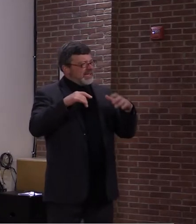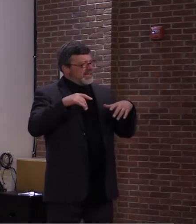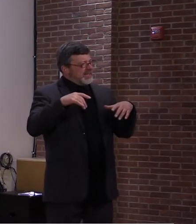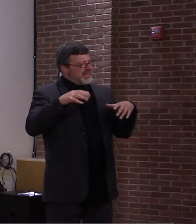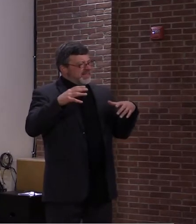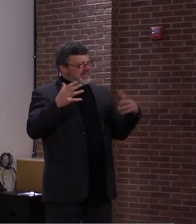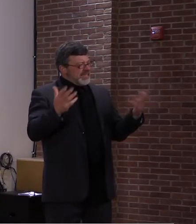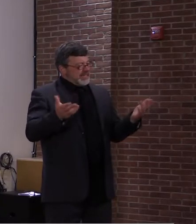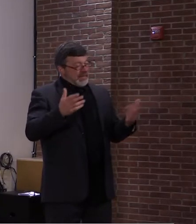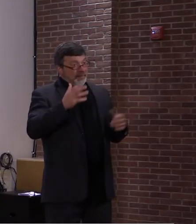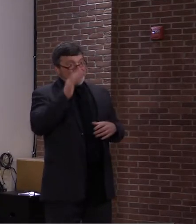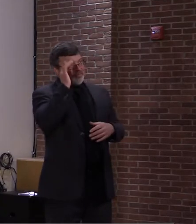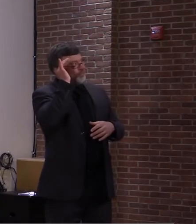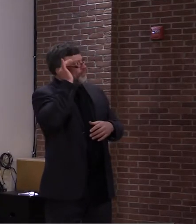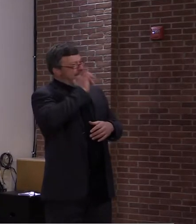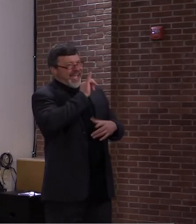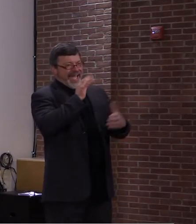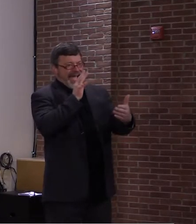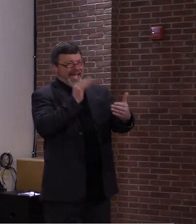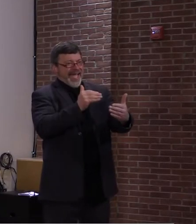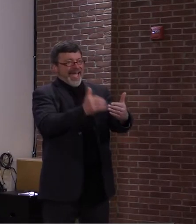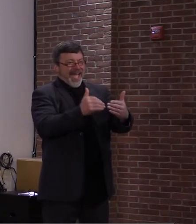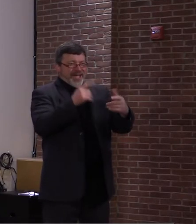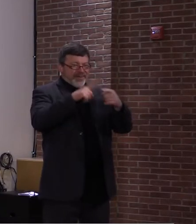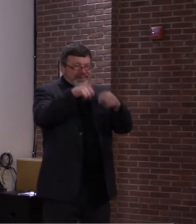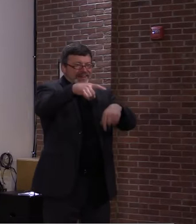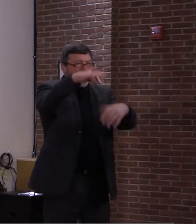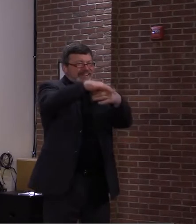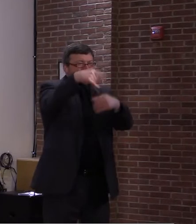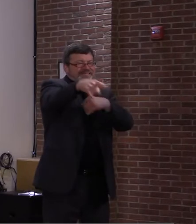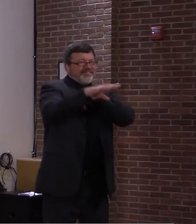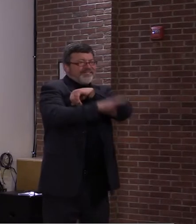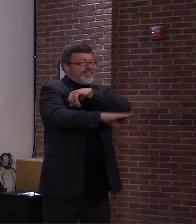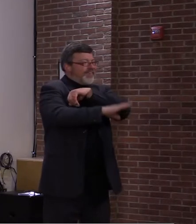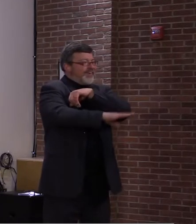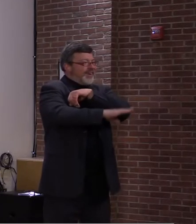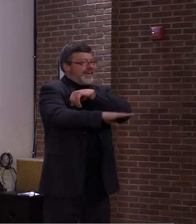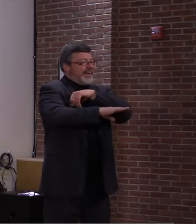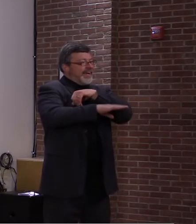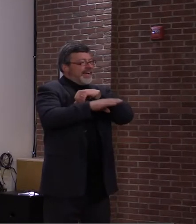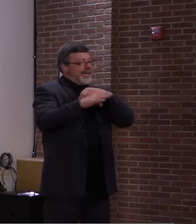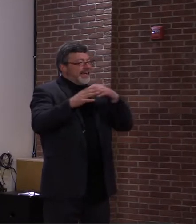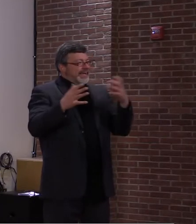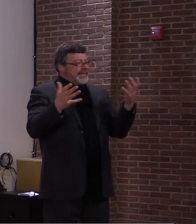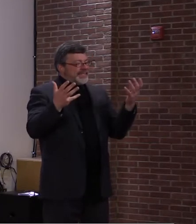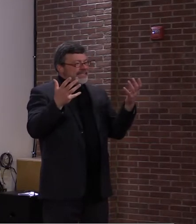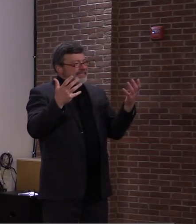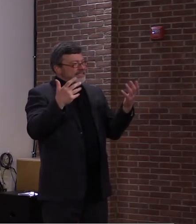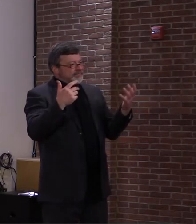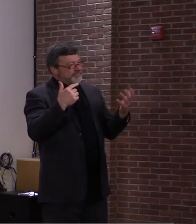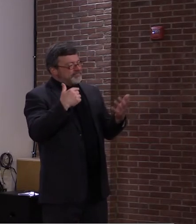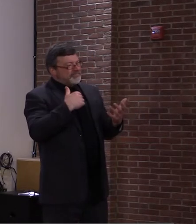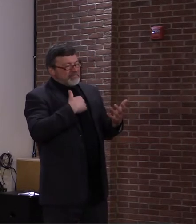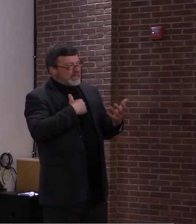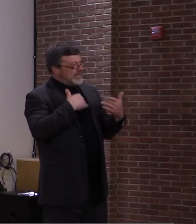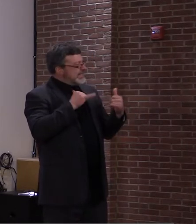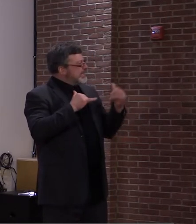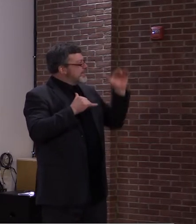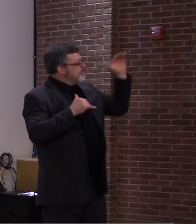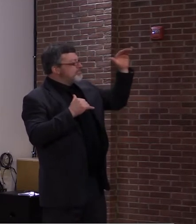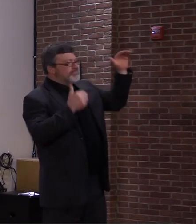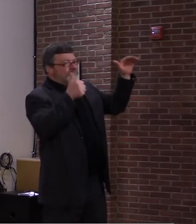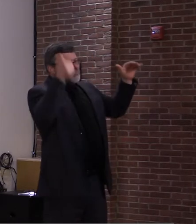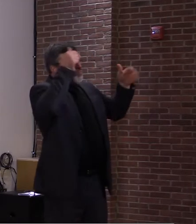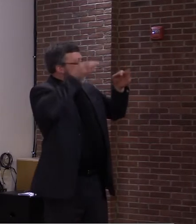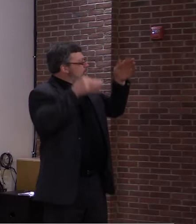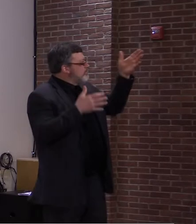Again, we're still waiting to hear how this happened, when this happened, getting some of the facts and so forth, and I look forward to hearing